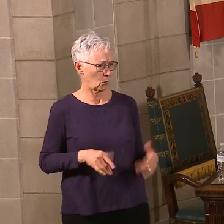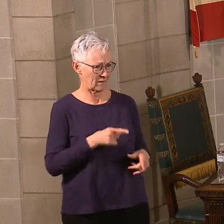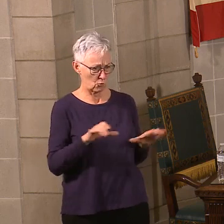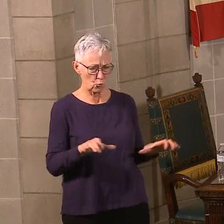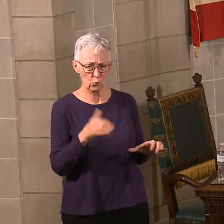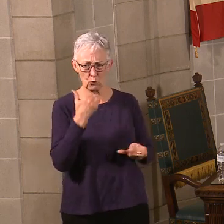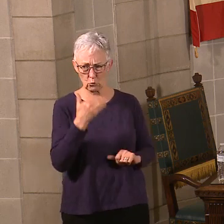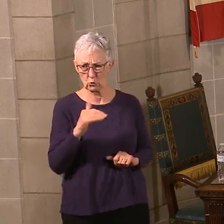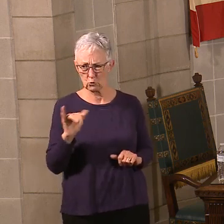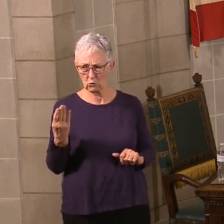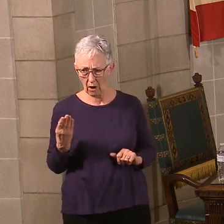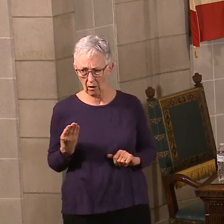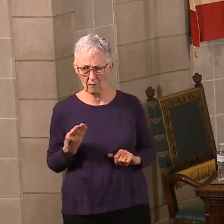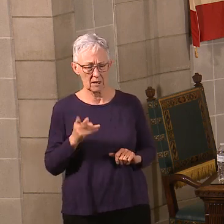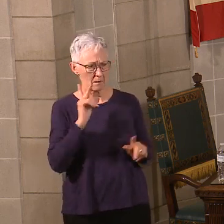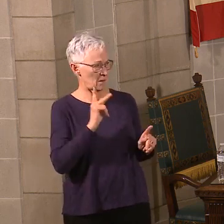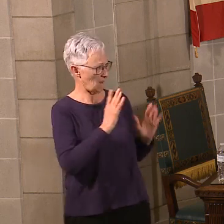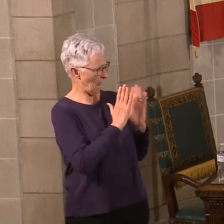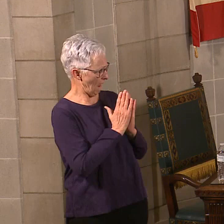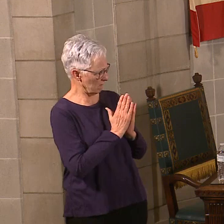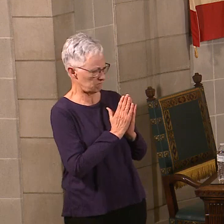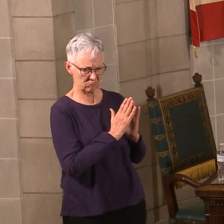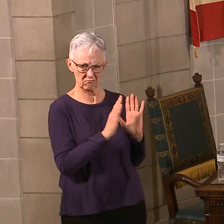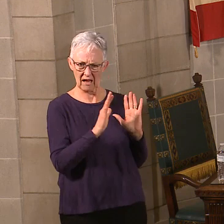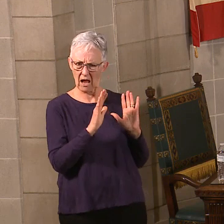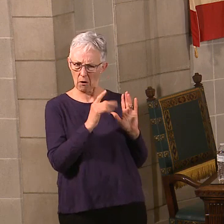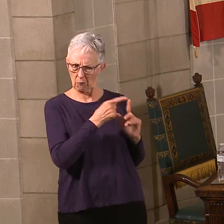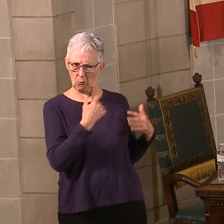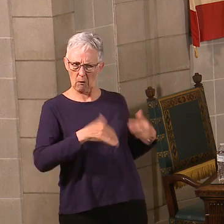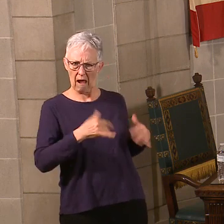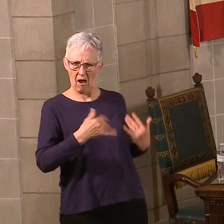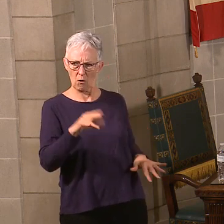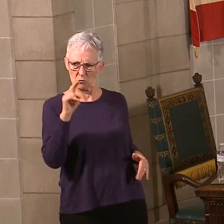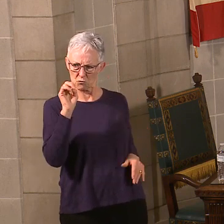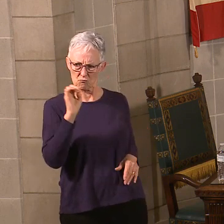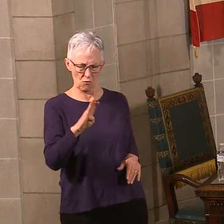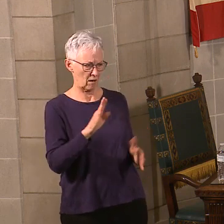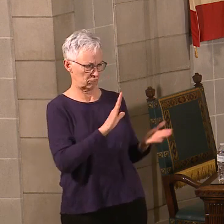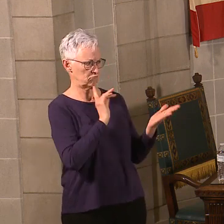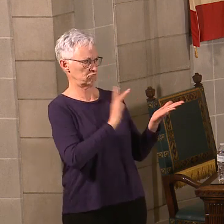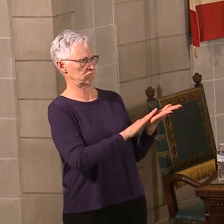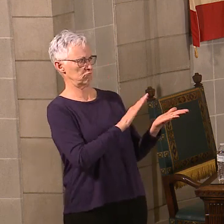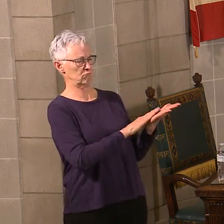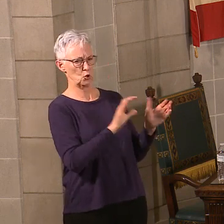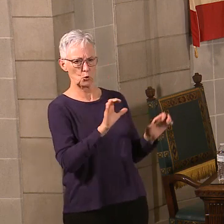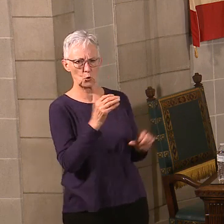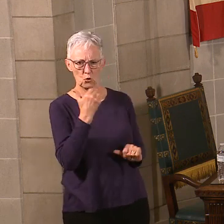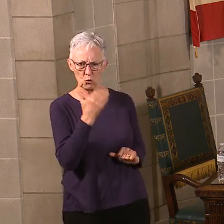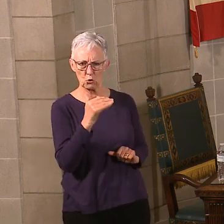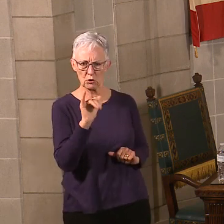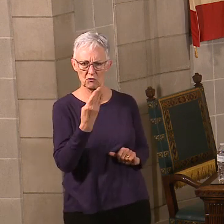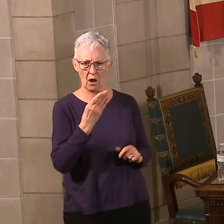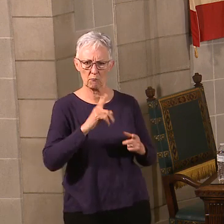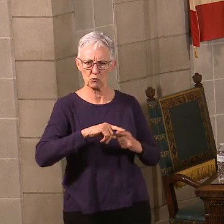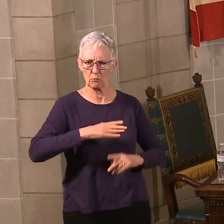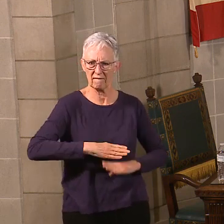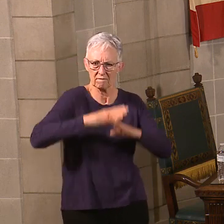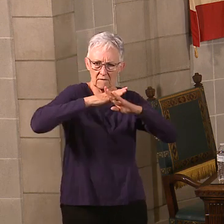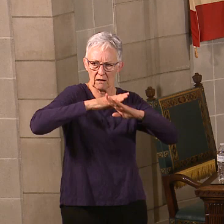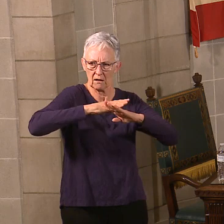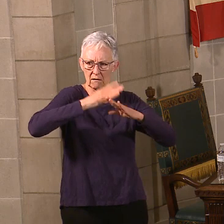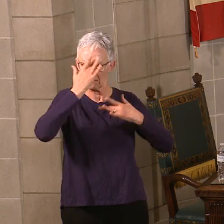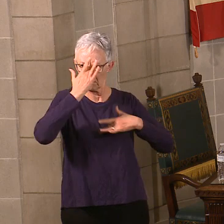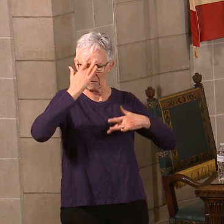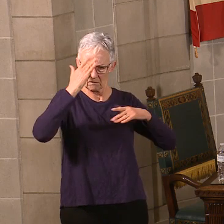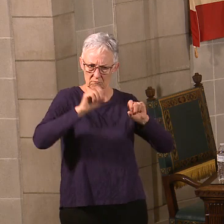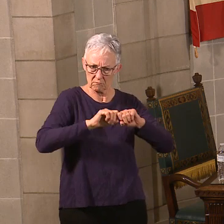why Nebraska might be doing as well as we're doing, I attribute almost a lot of that to our local